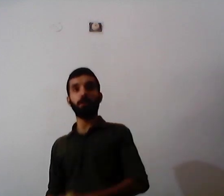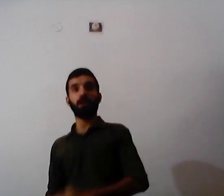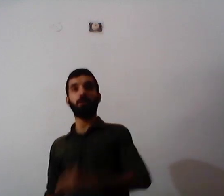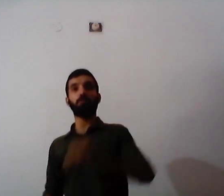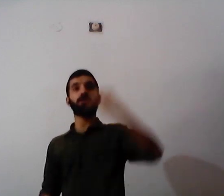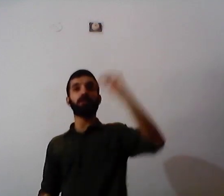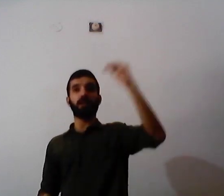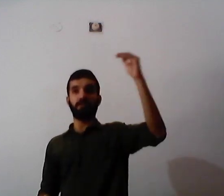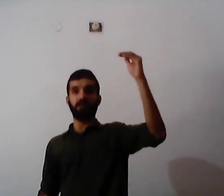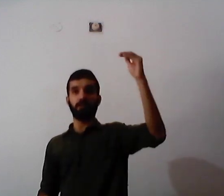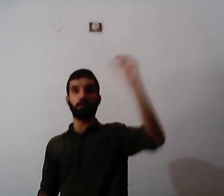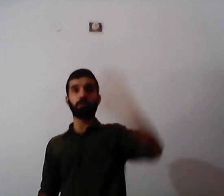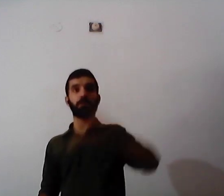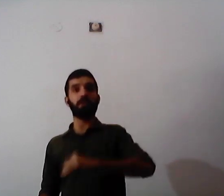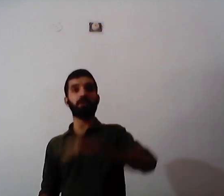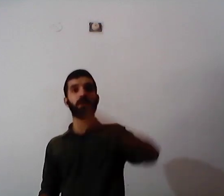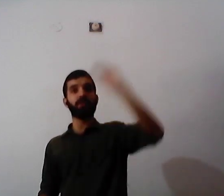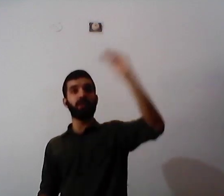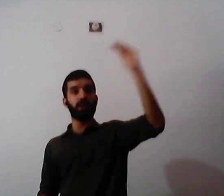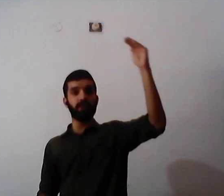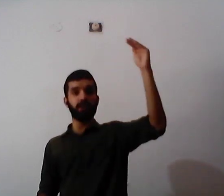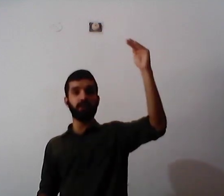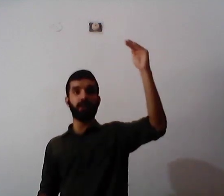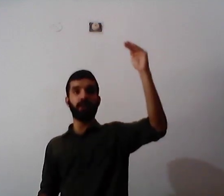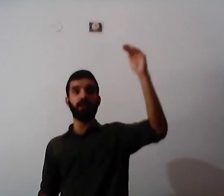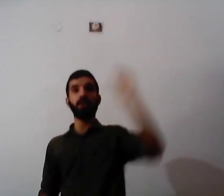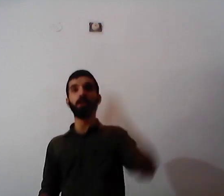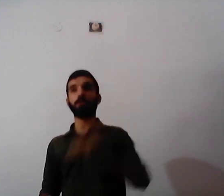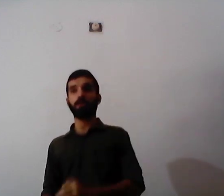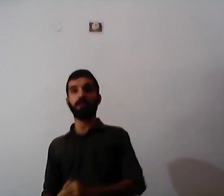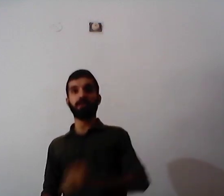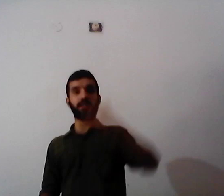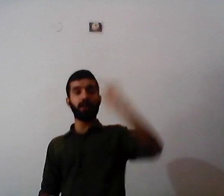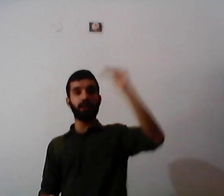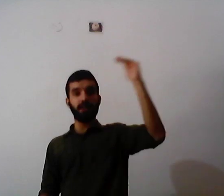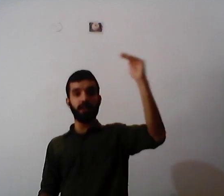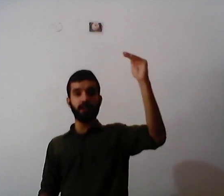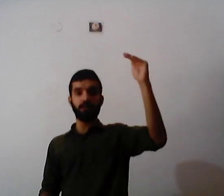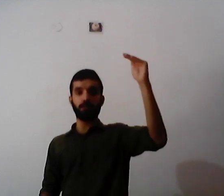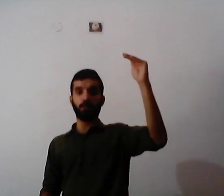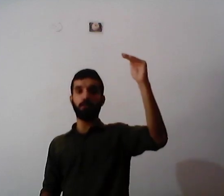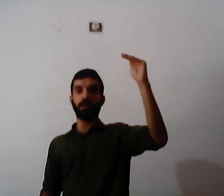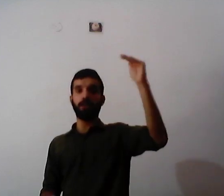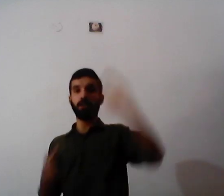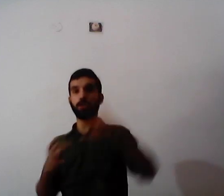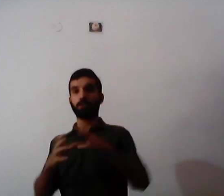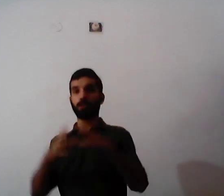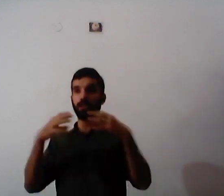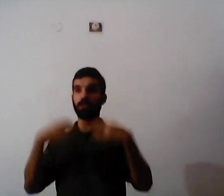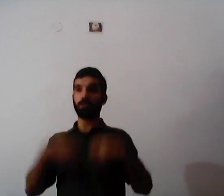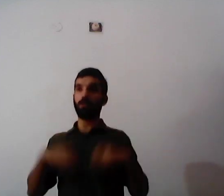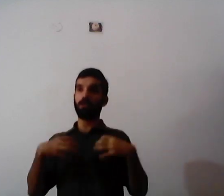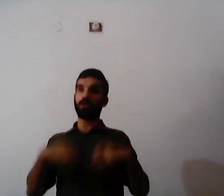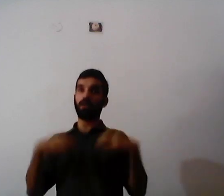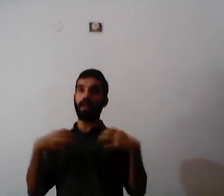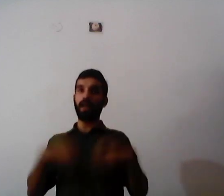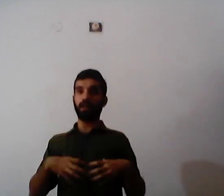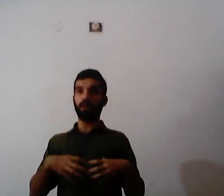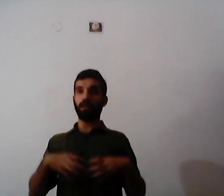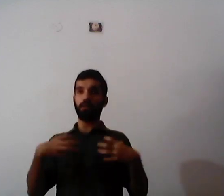come to the surface, because the pressure is decreasing suddenly, so there is a sudden decrease in solubility. So the dissolved air in the